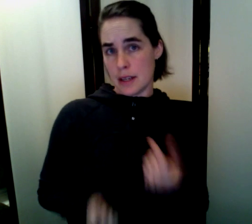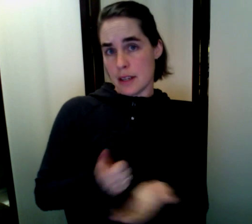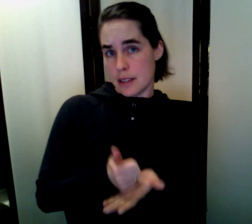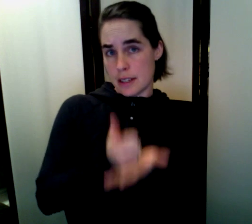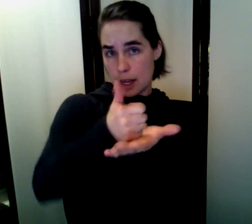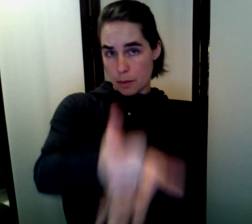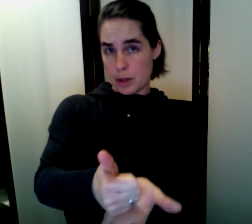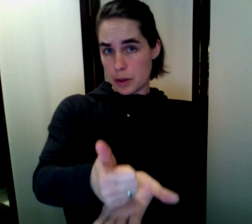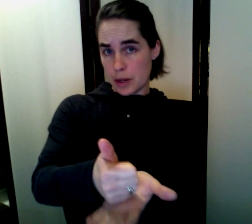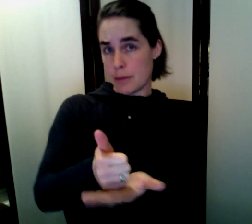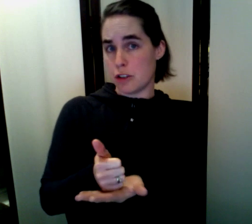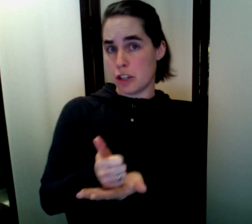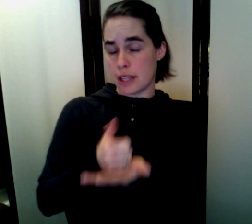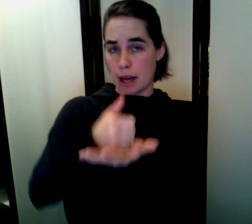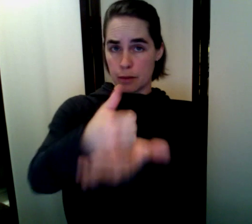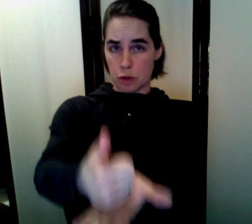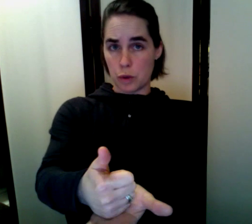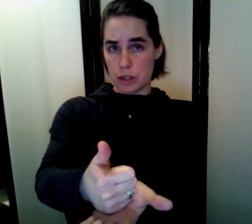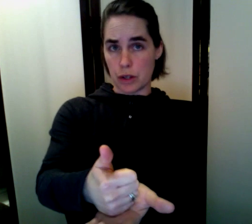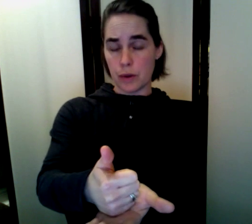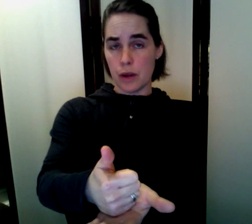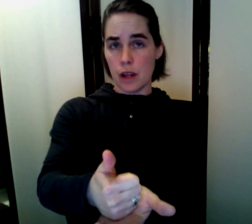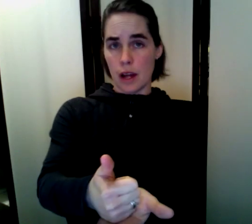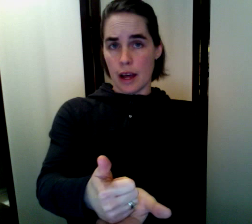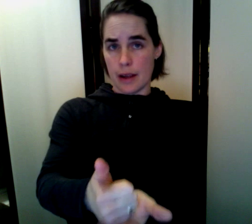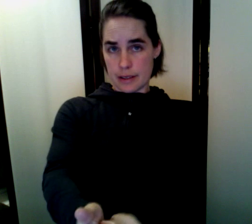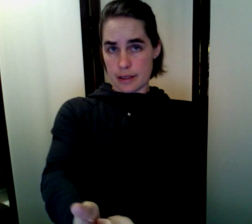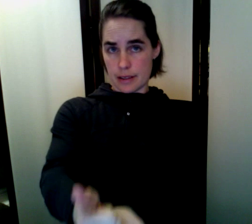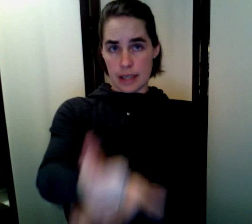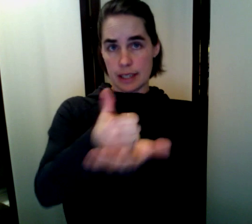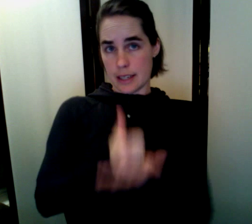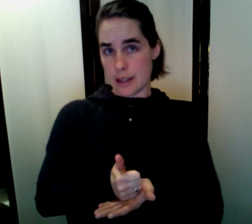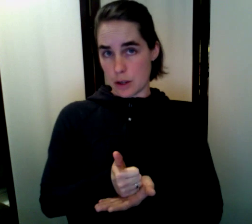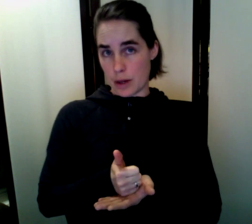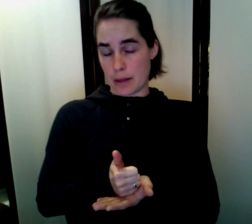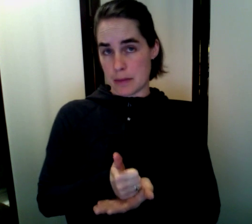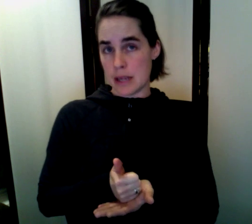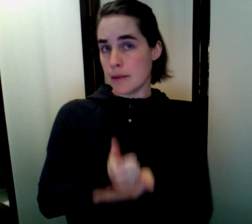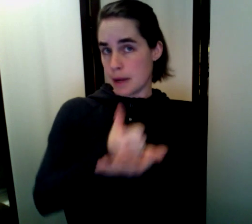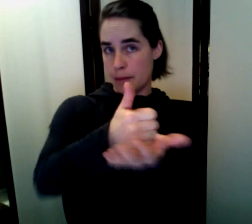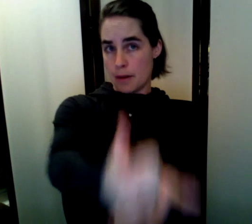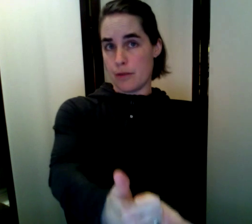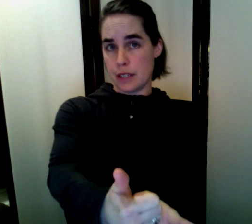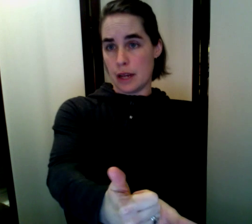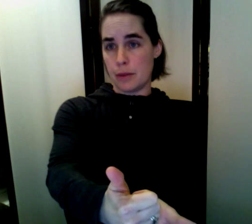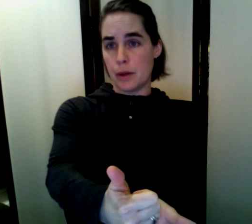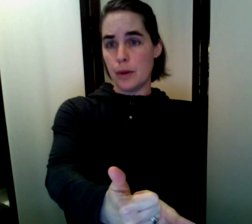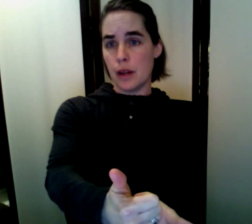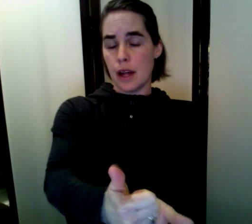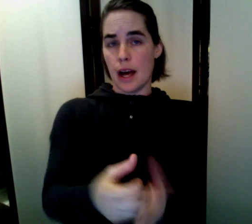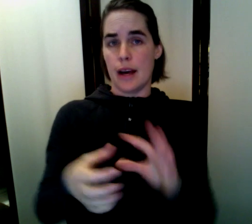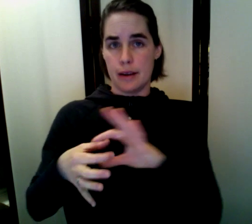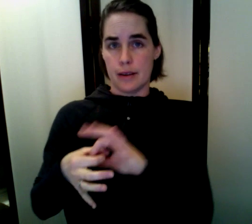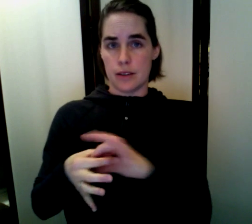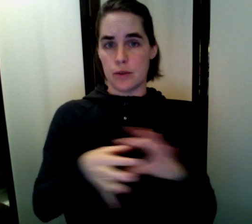to help you, and I'm pushing help towards you. This is a sign you want to help me, but I'm offering to help you to